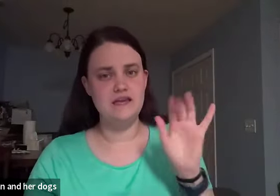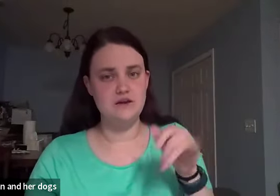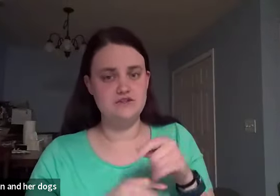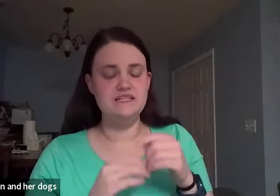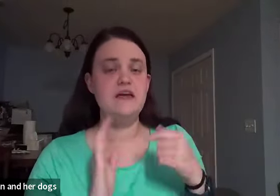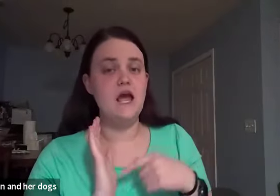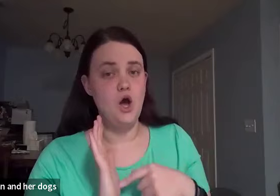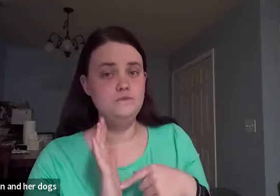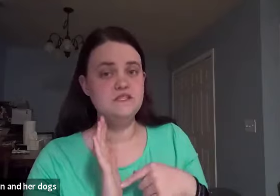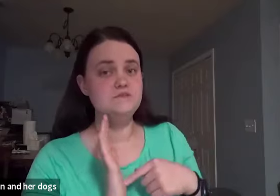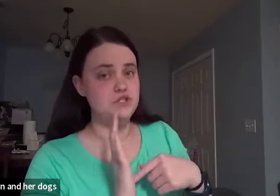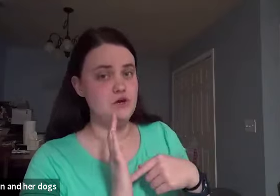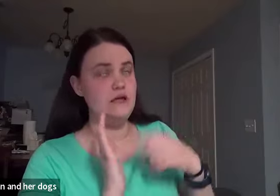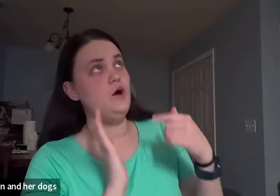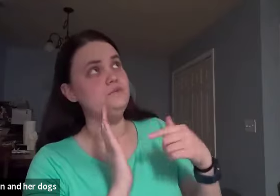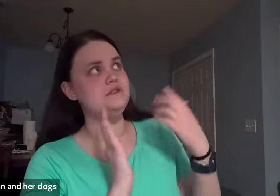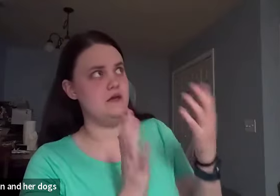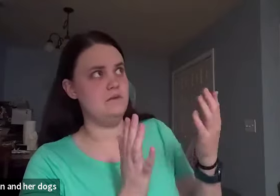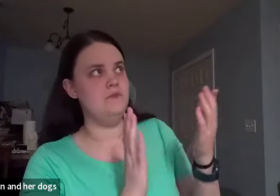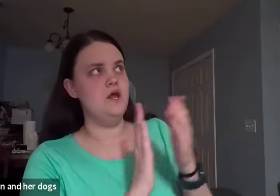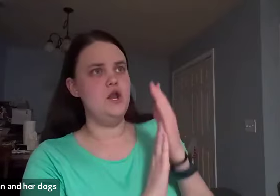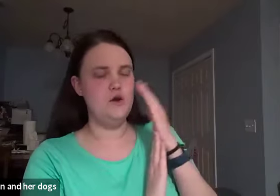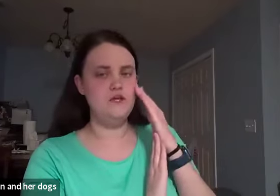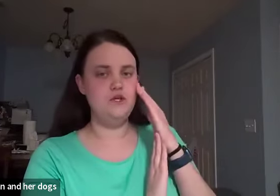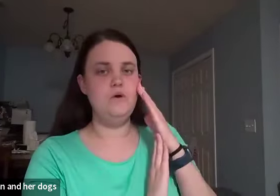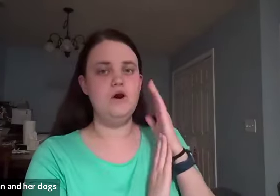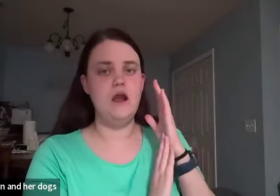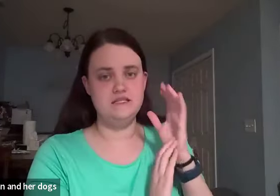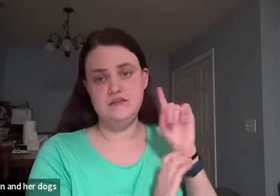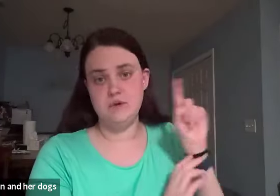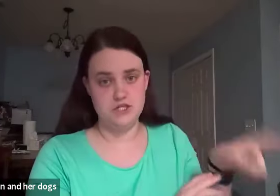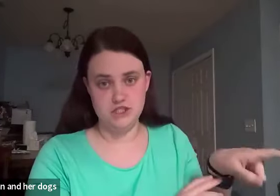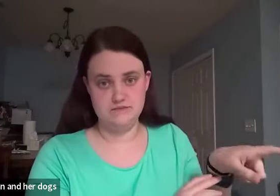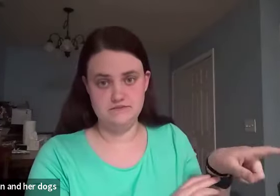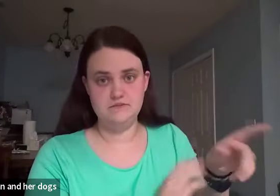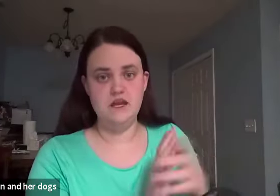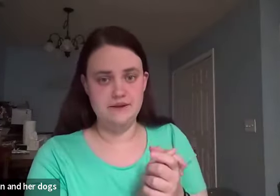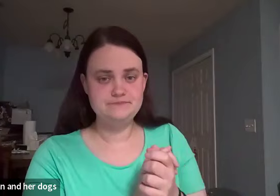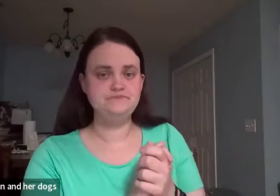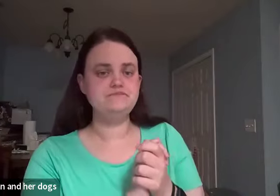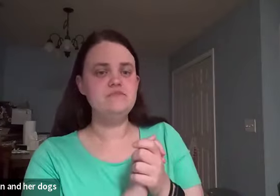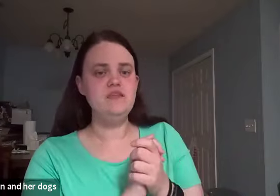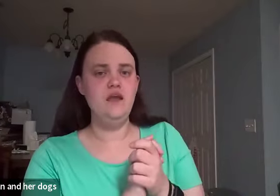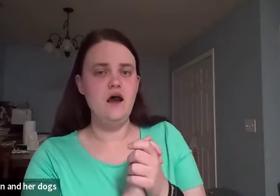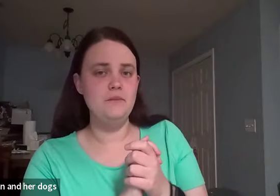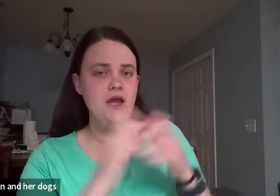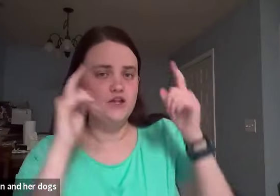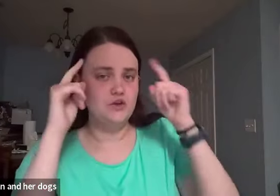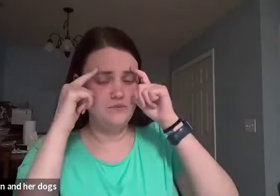like characteristic that helps them helps them know that you are asking them a question, okay? Your